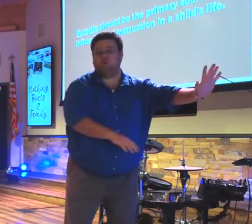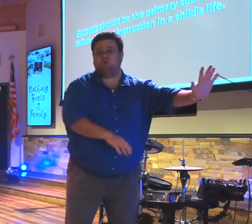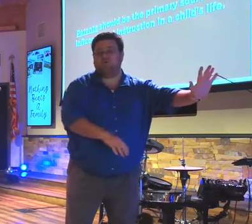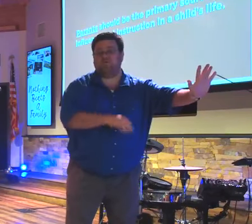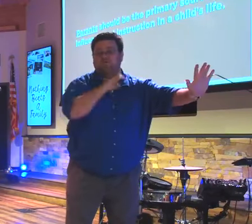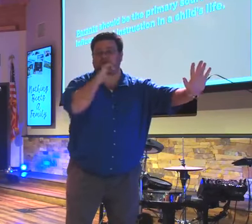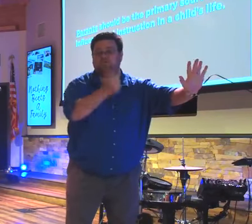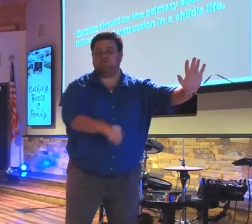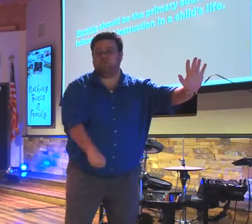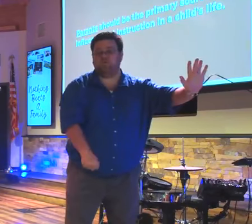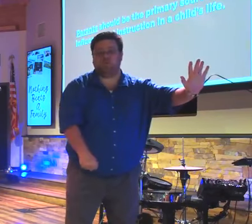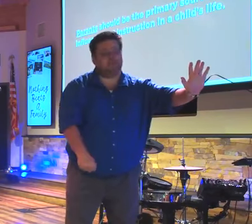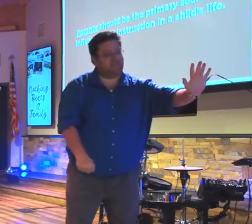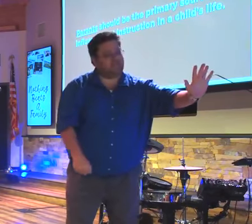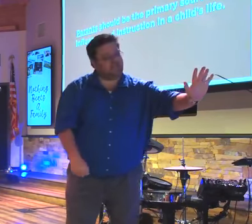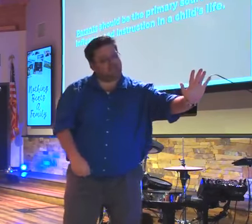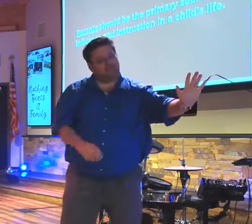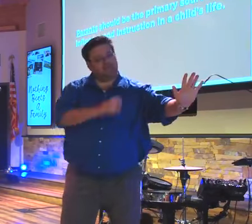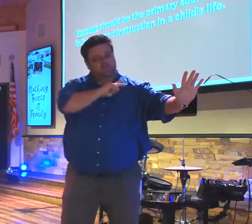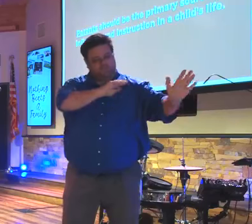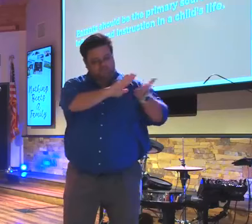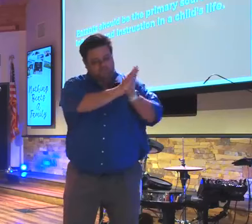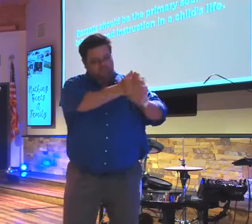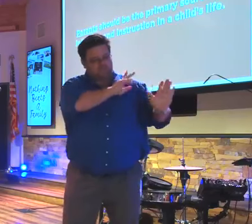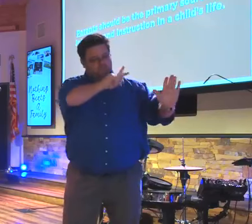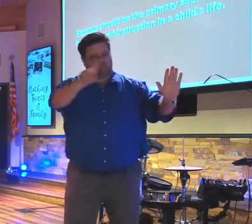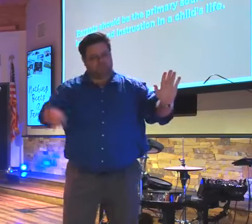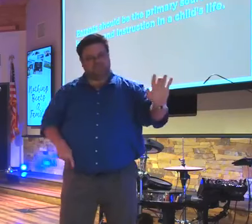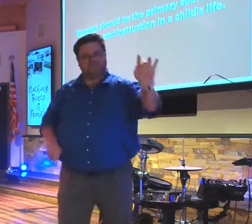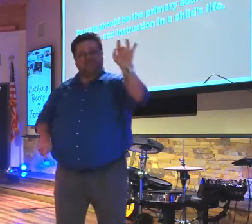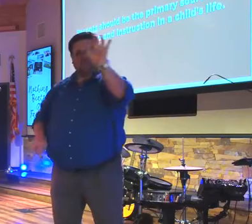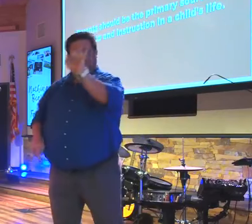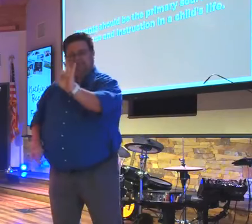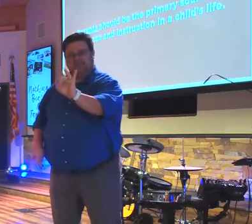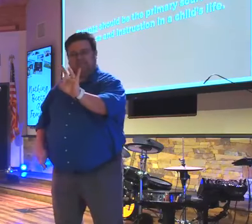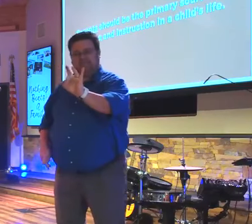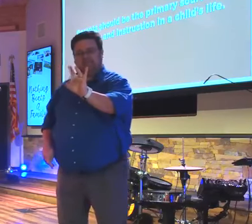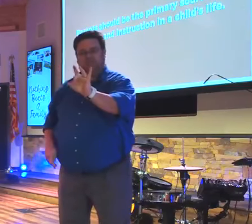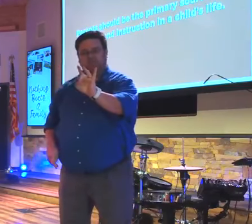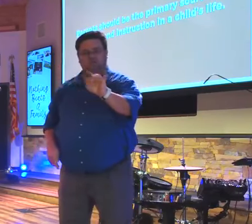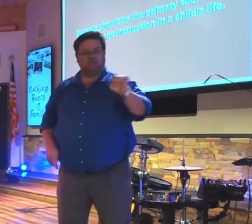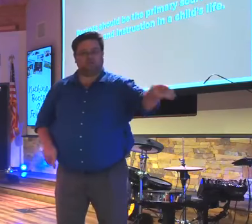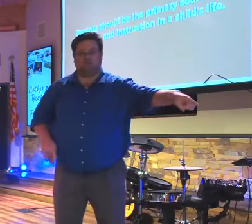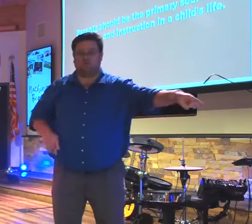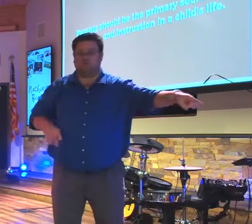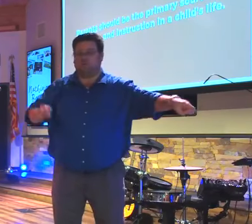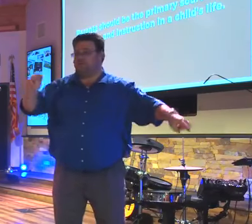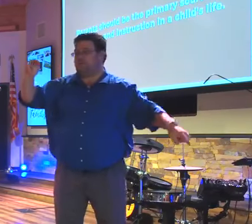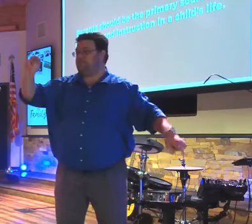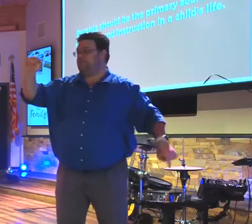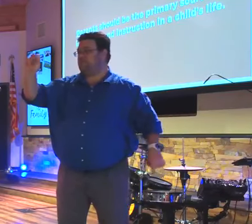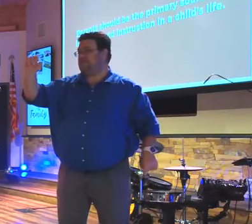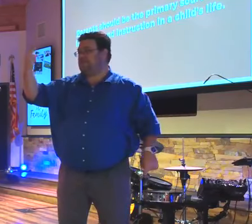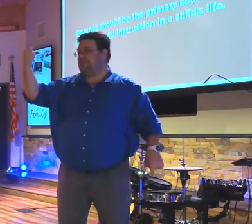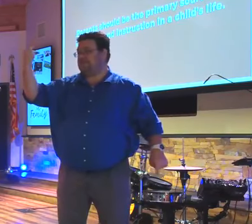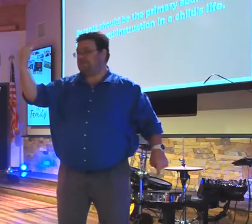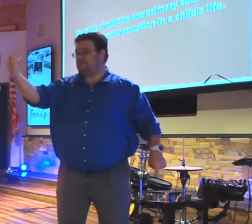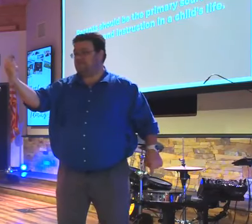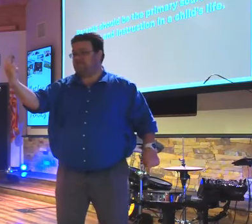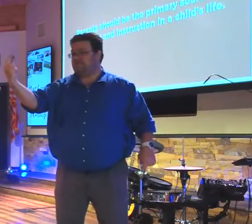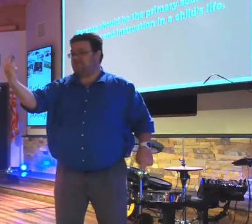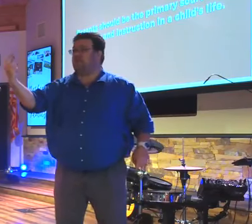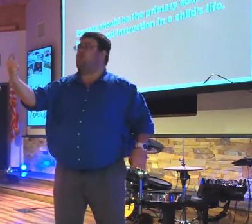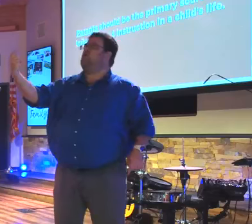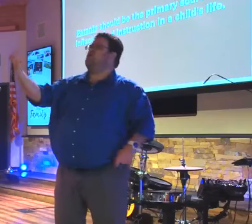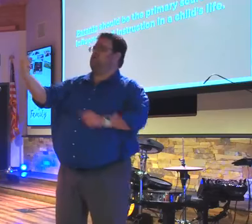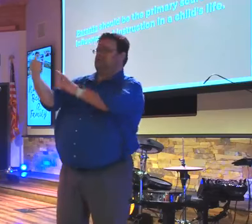Josiah would have been influenced to see Manasseh's turnaround in his life of turning back to God when he was